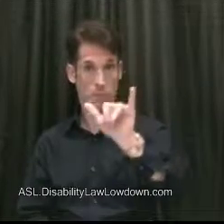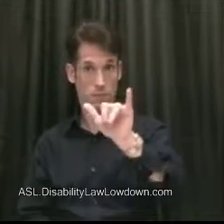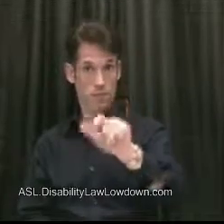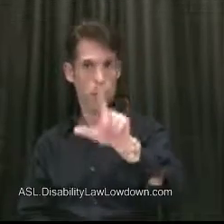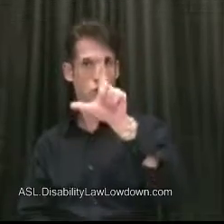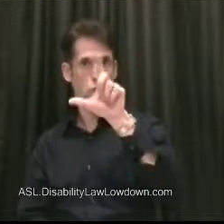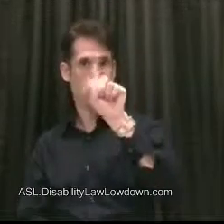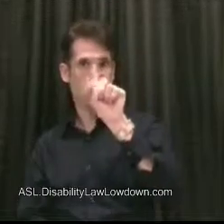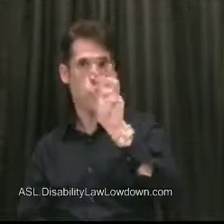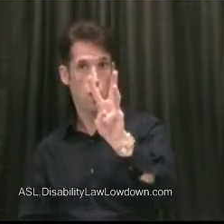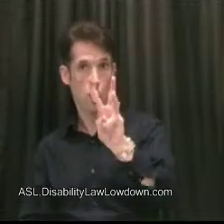asl.disabilitylawlowdown.com.